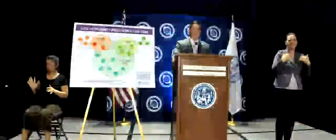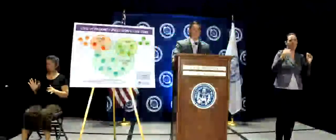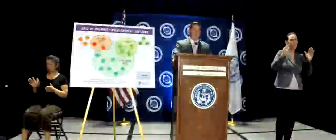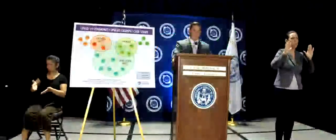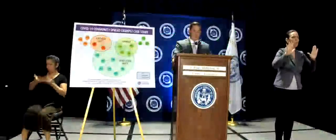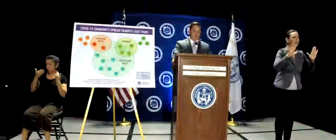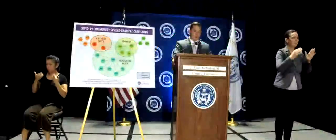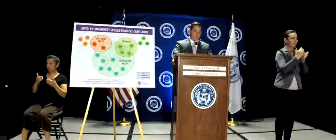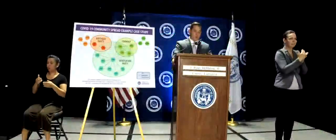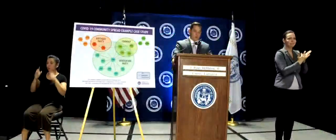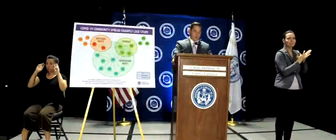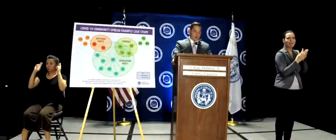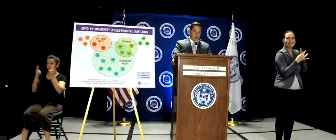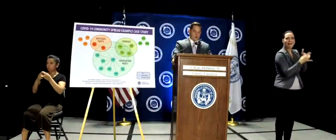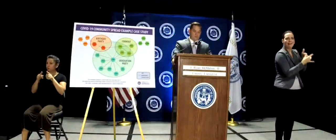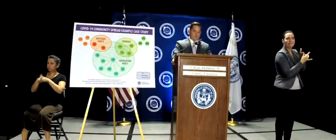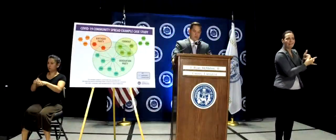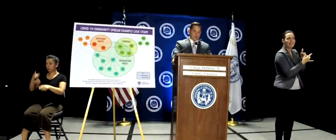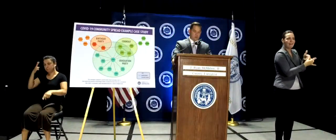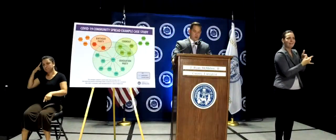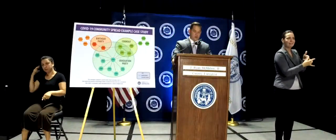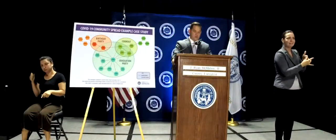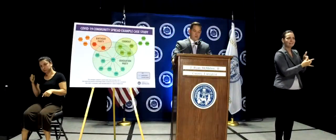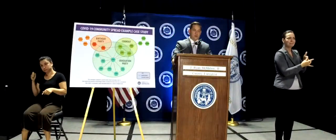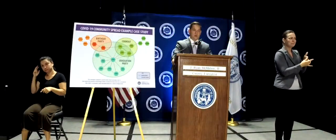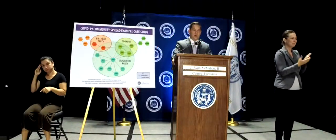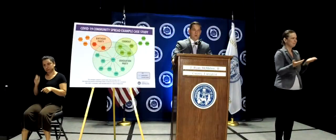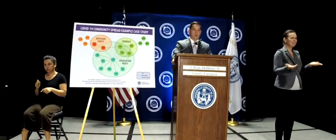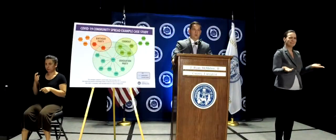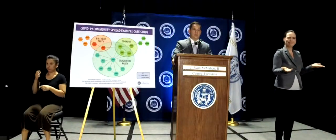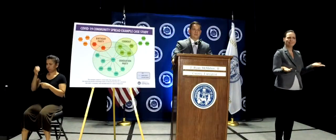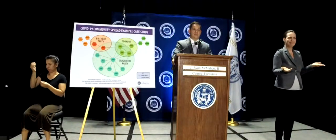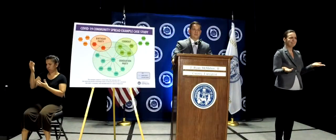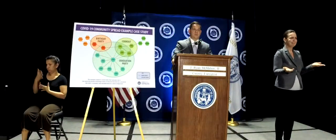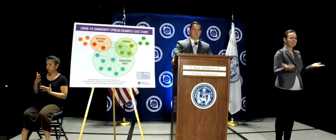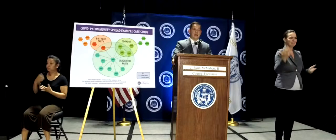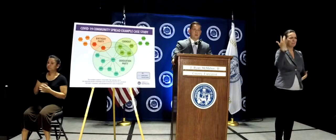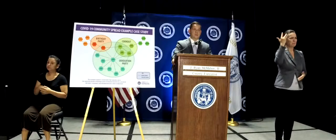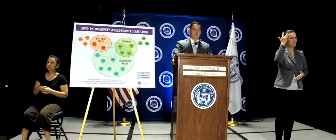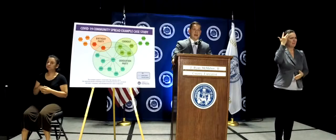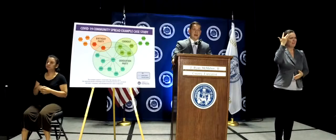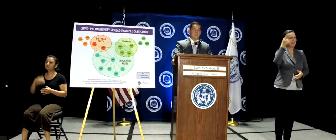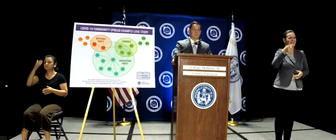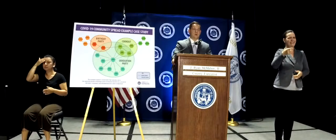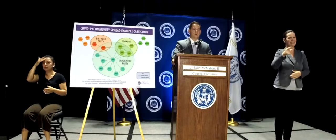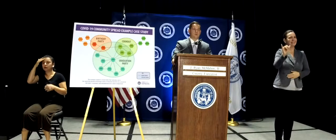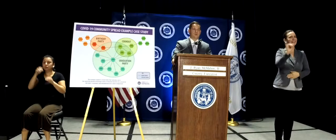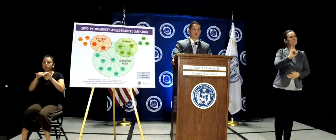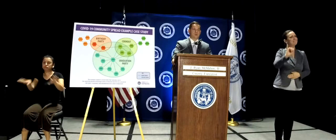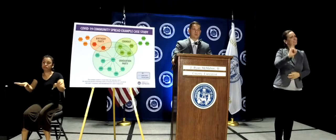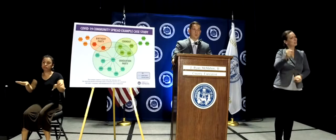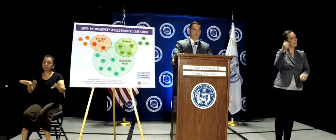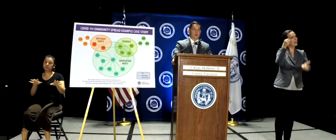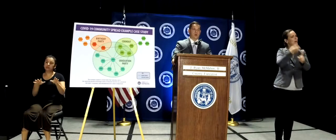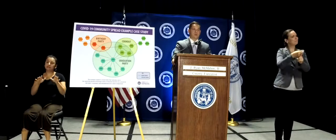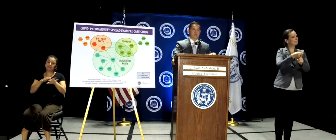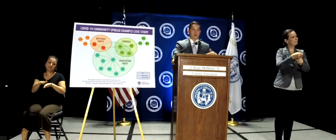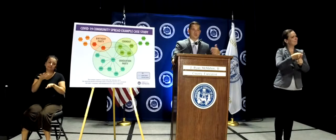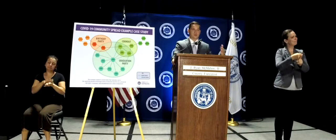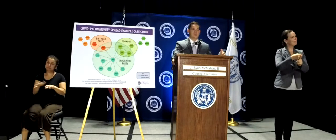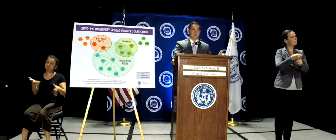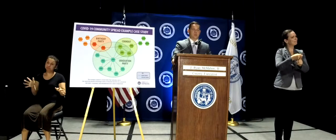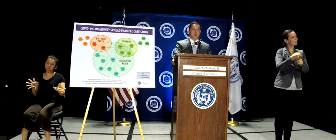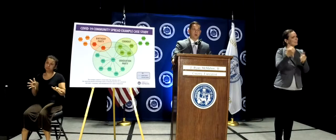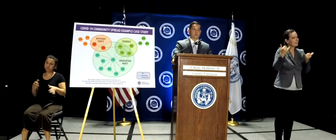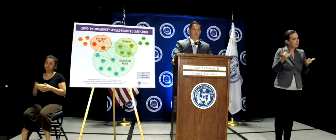We need to get these businesses open. The infection rate is very low. It seems to be now's the time to do this, so we're encouraging